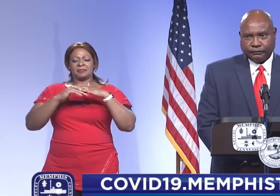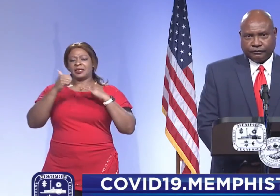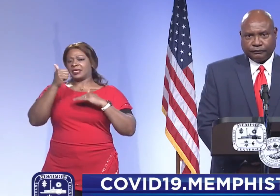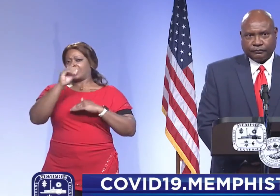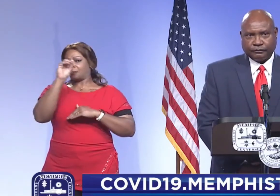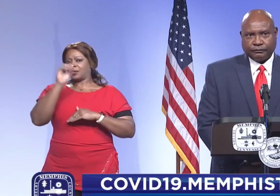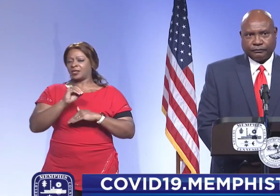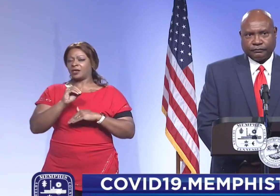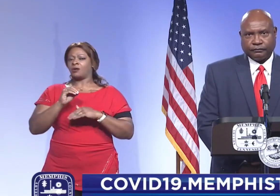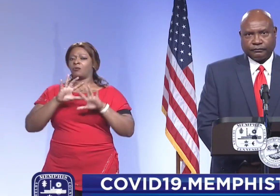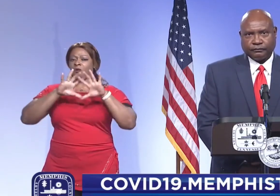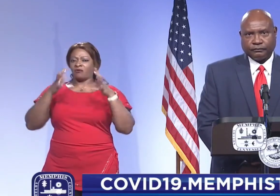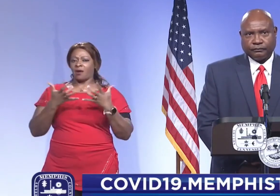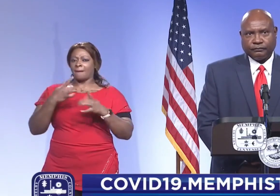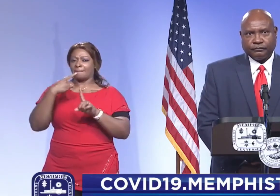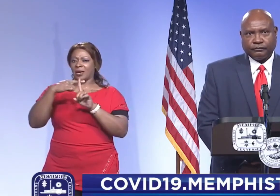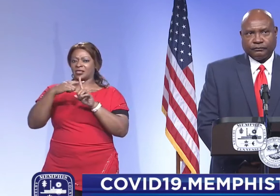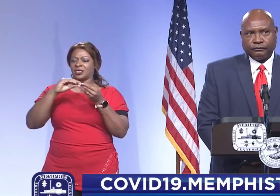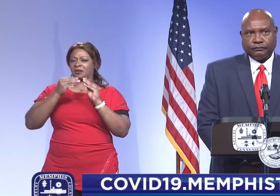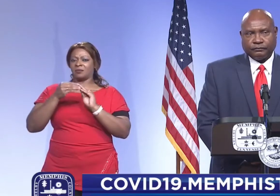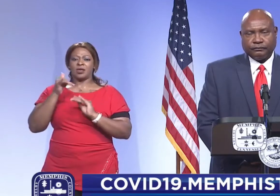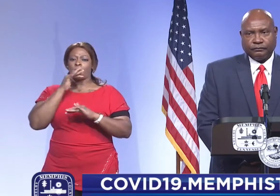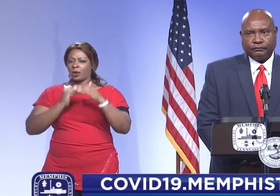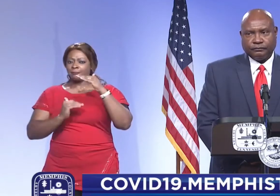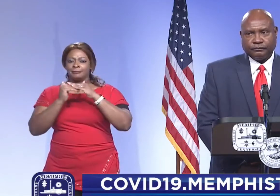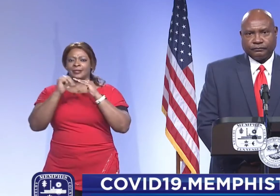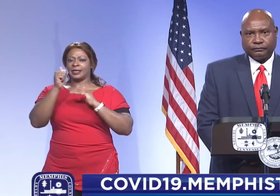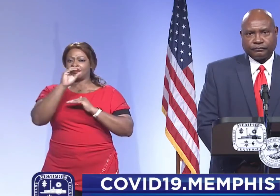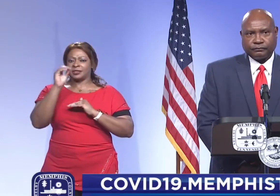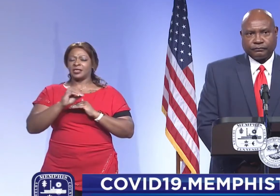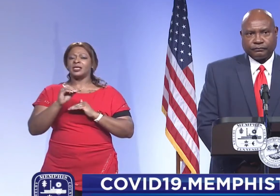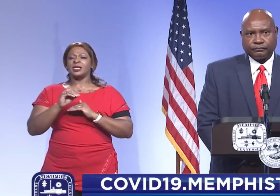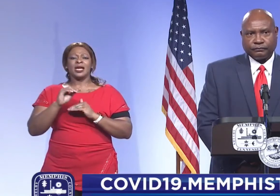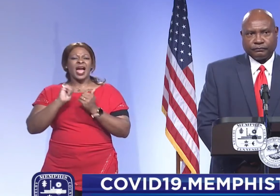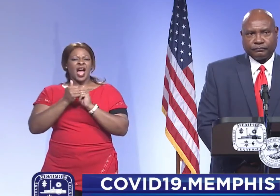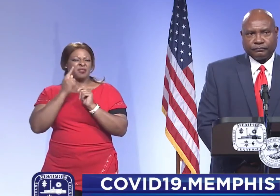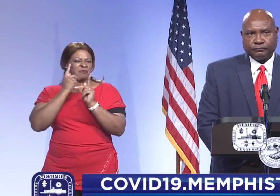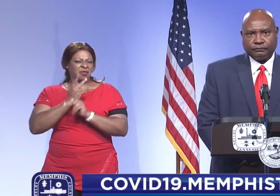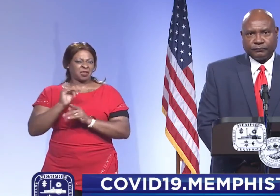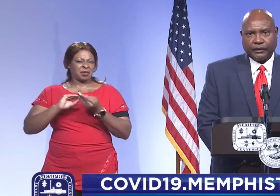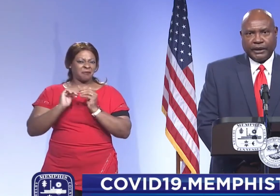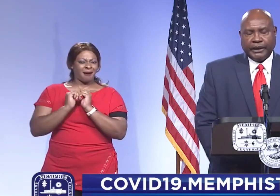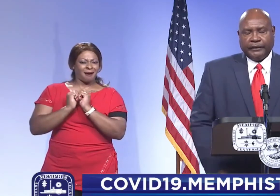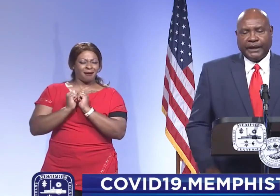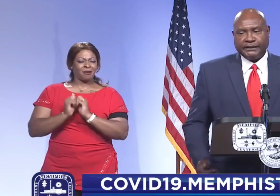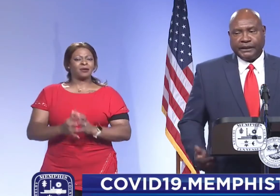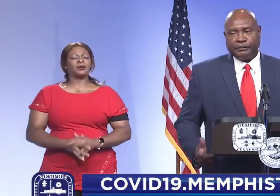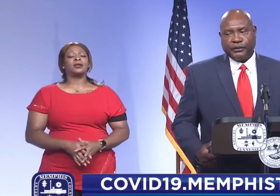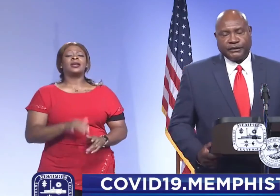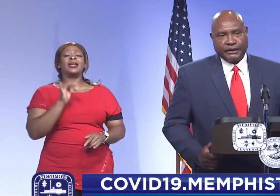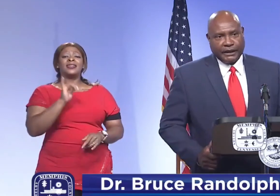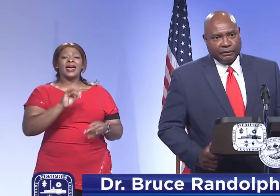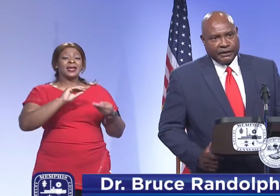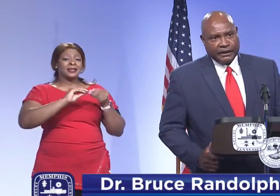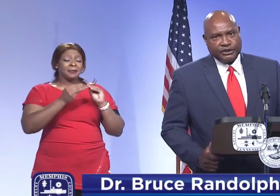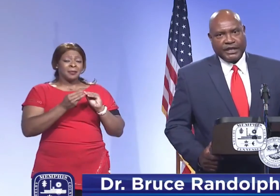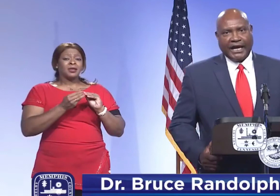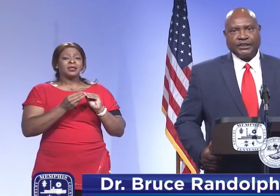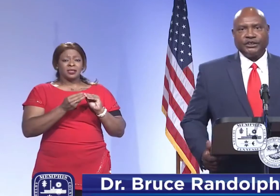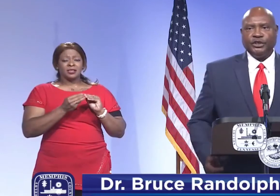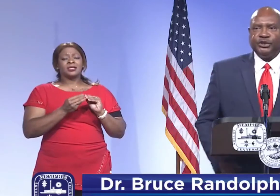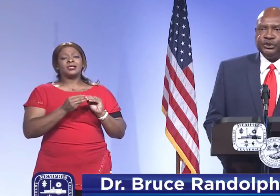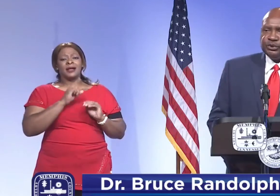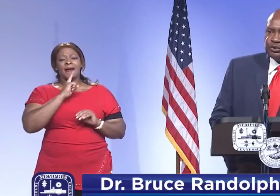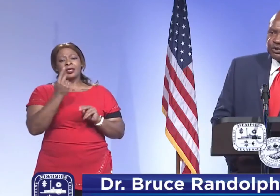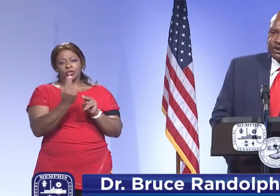overall positivity rate, or that's the rate you didn't want to hit. How did you all come up with that number? That number is a number that is